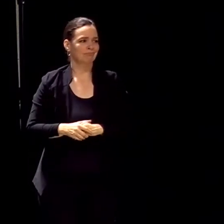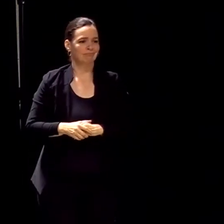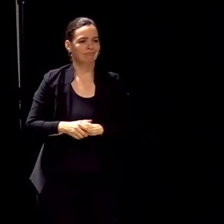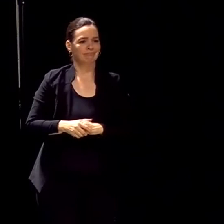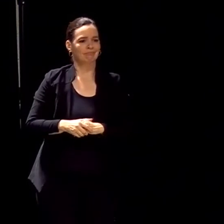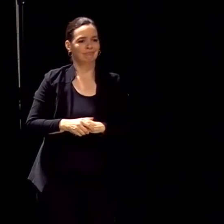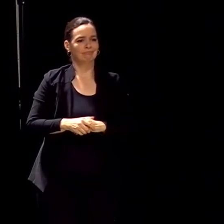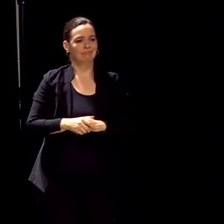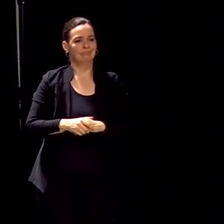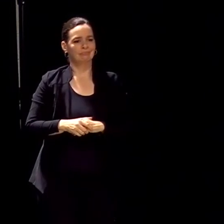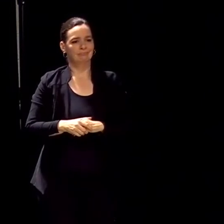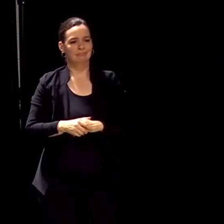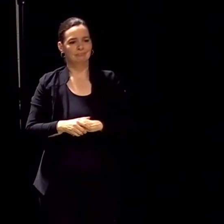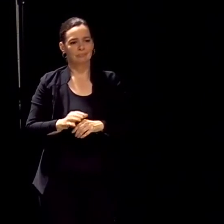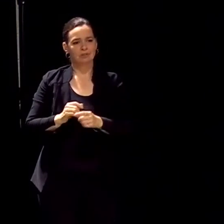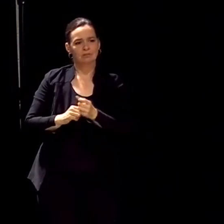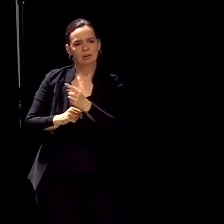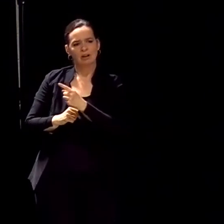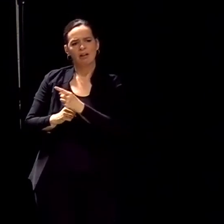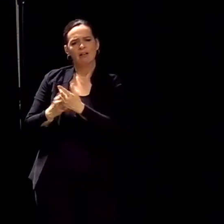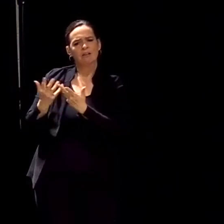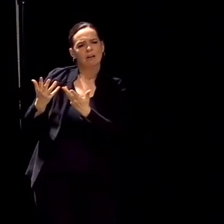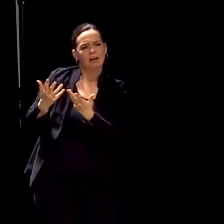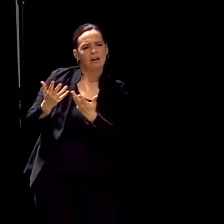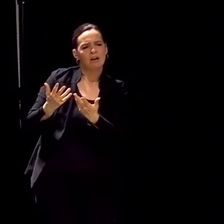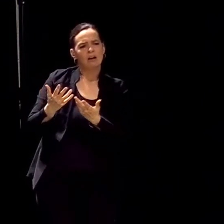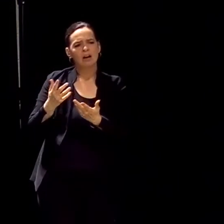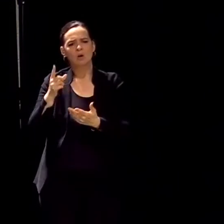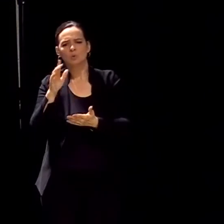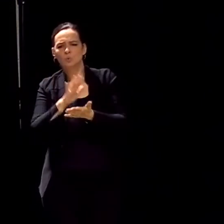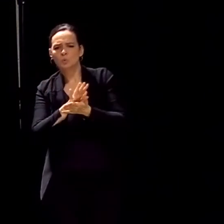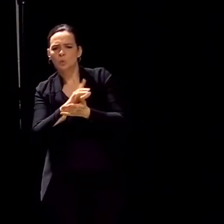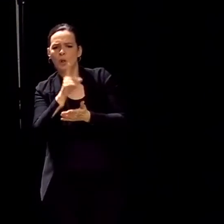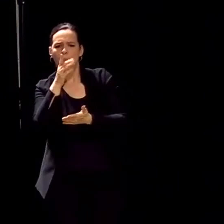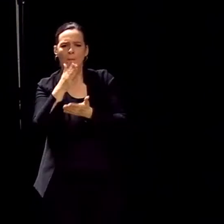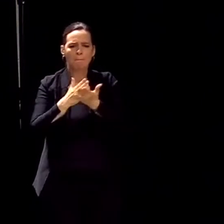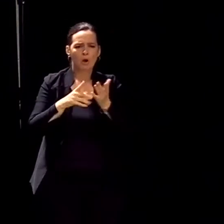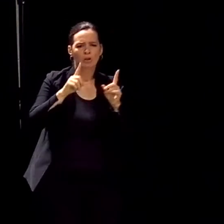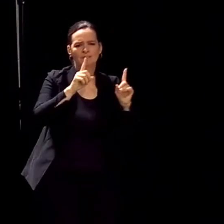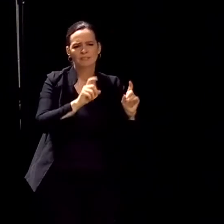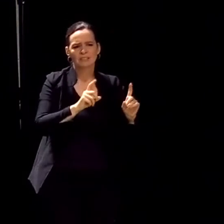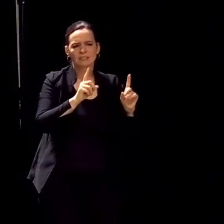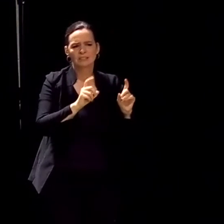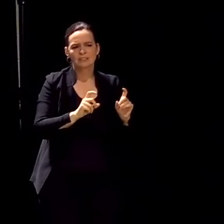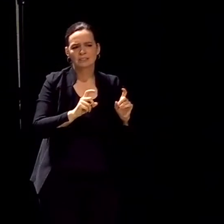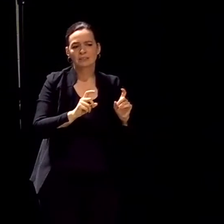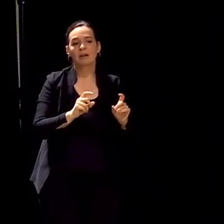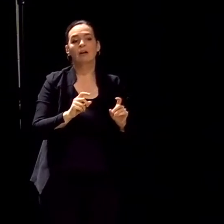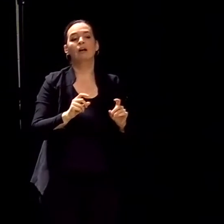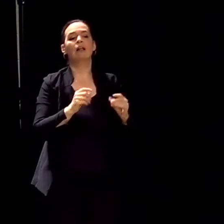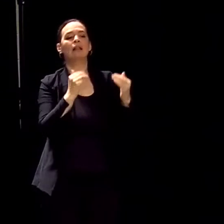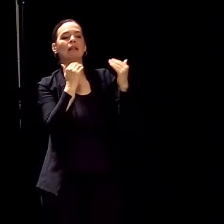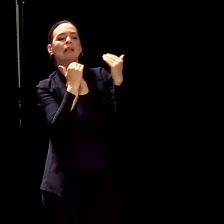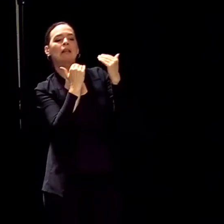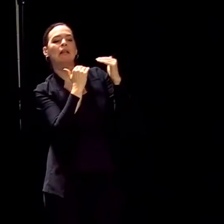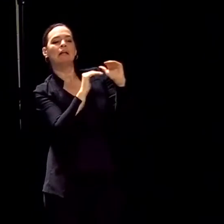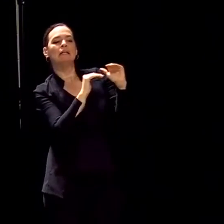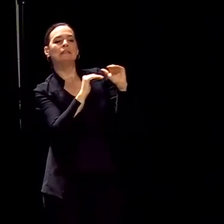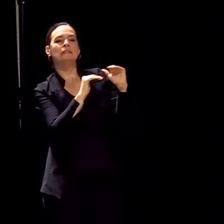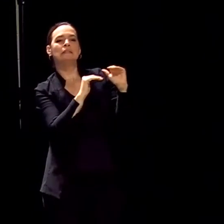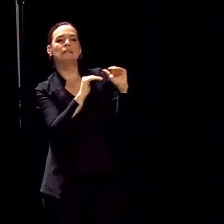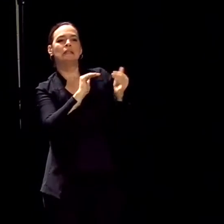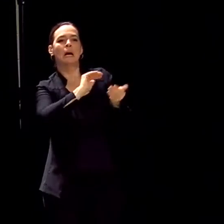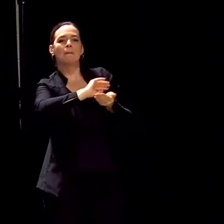point earlier, the schools are one piece of testing, actually probably the least amount of COVID in the community there. So we go into some of these